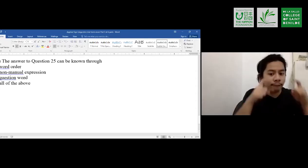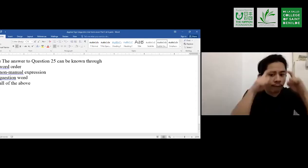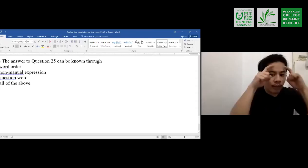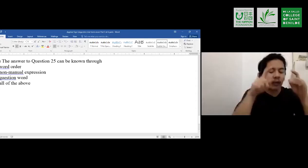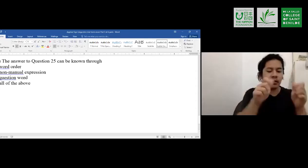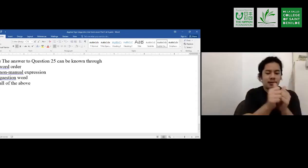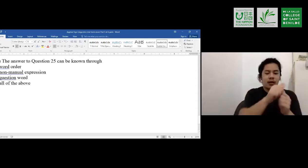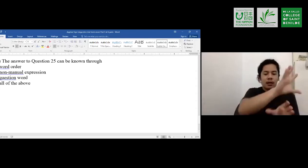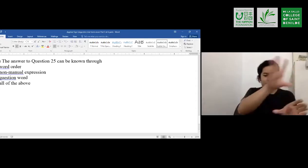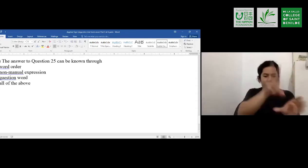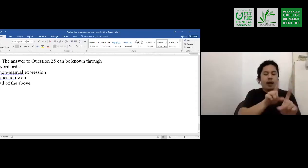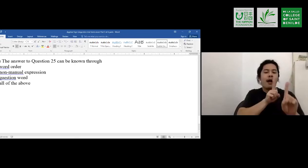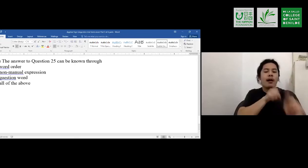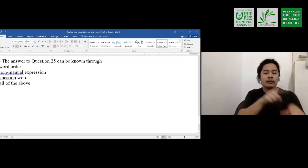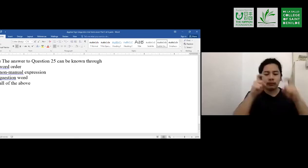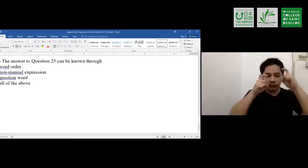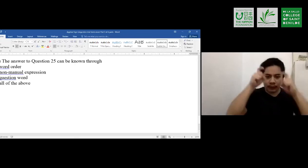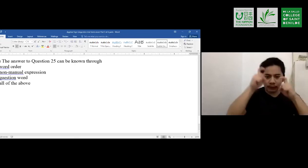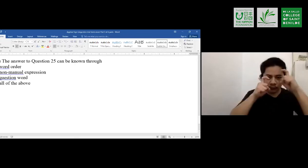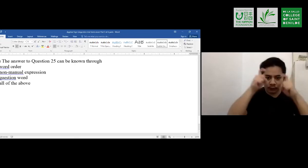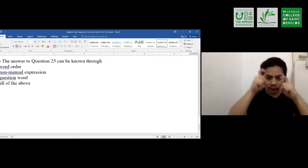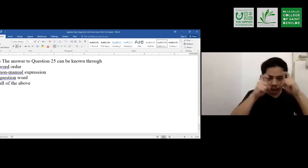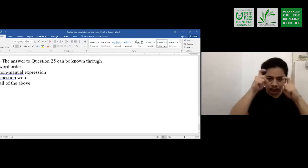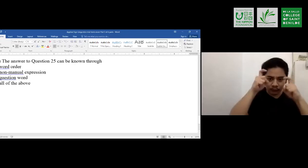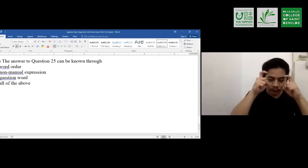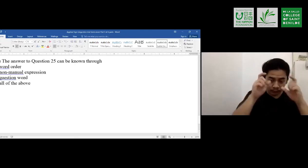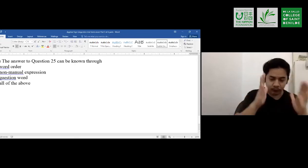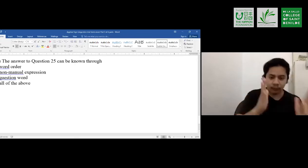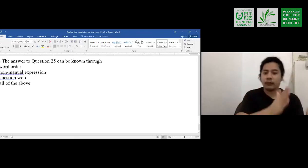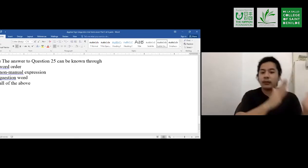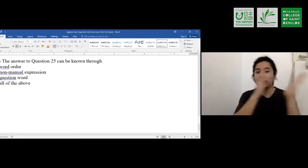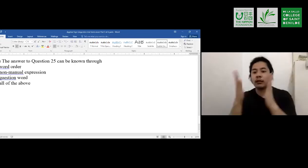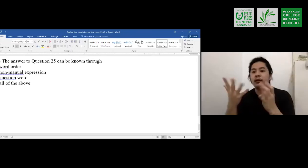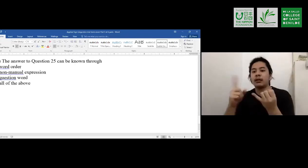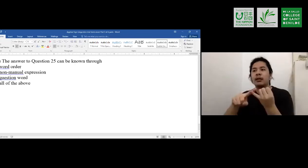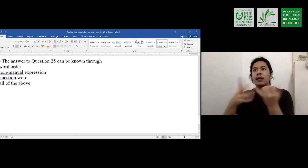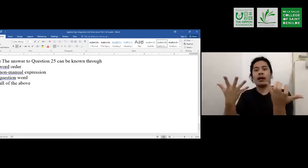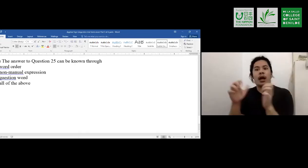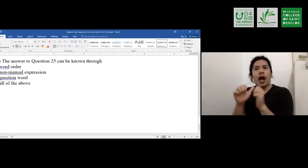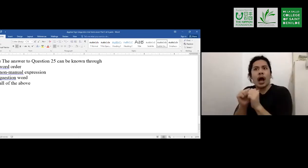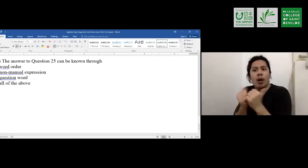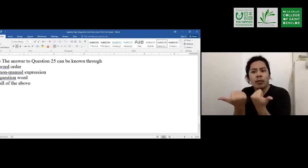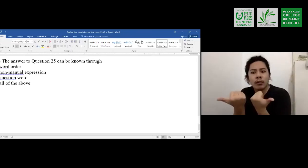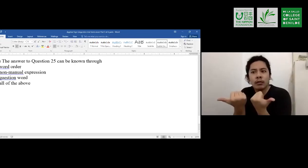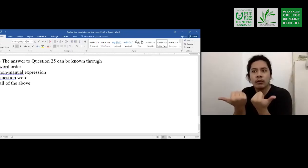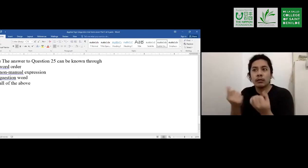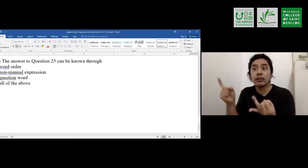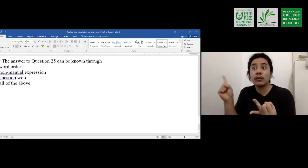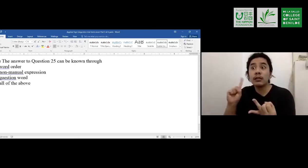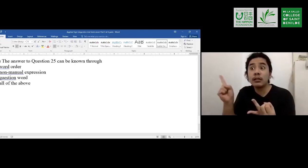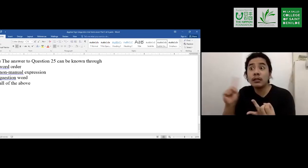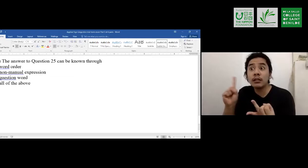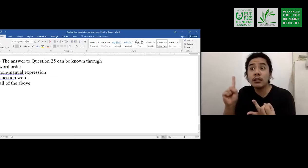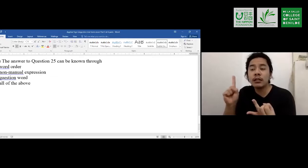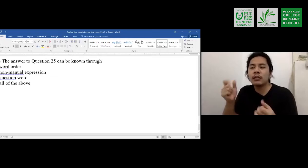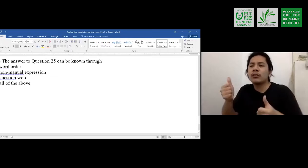or stick. Right. So that also can indicate an answer. And also